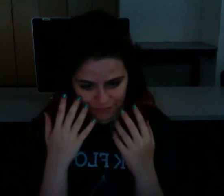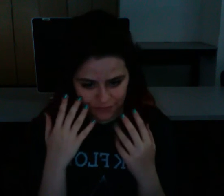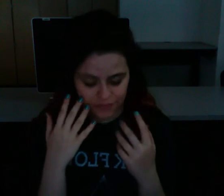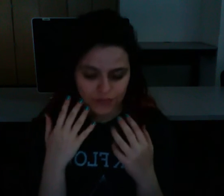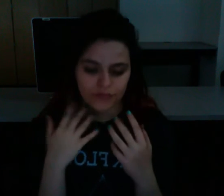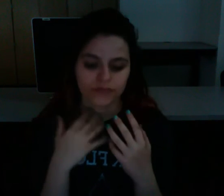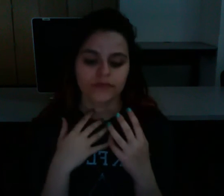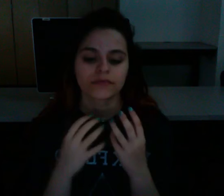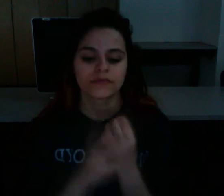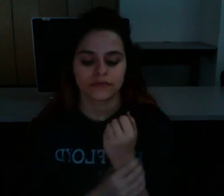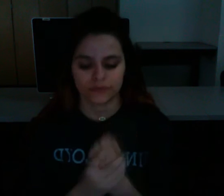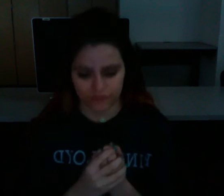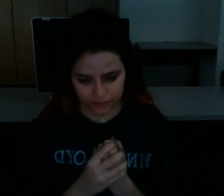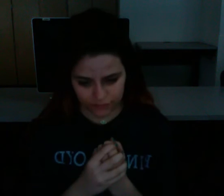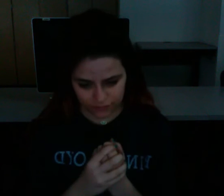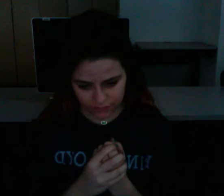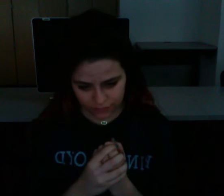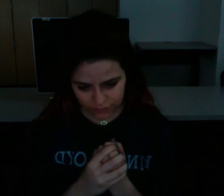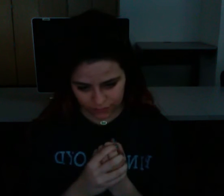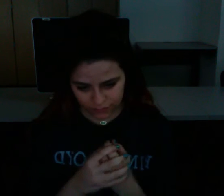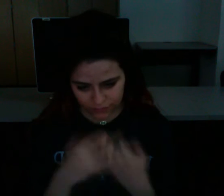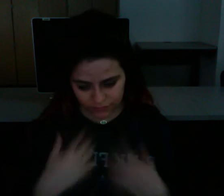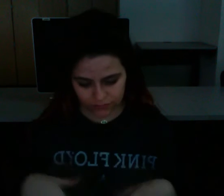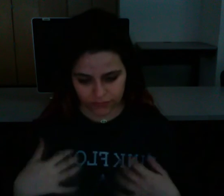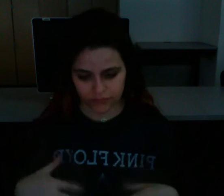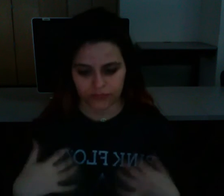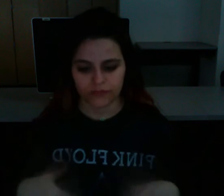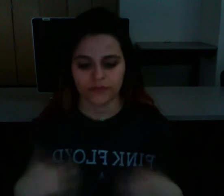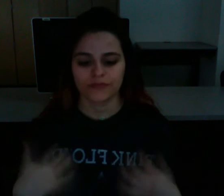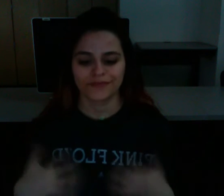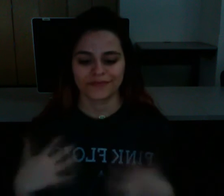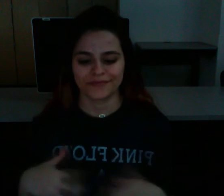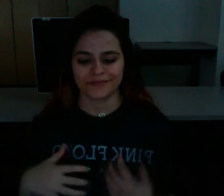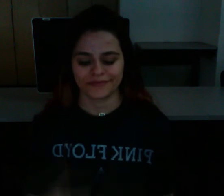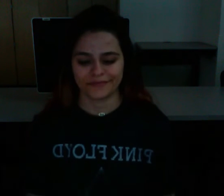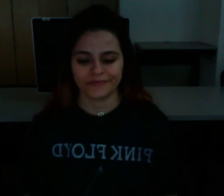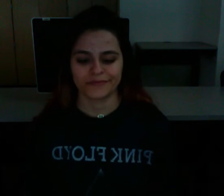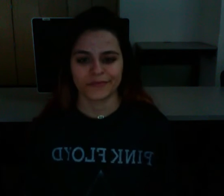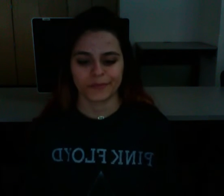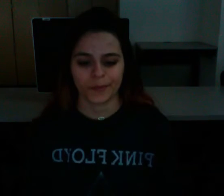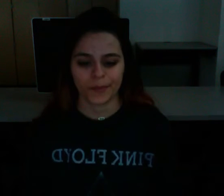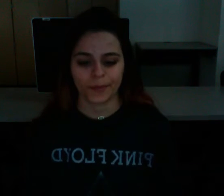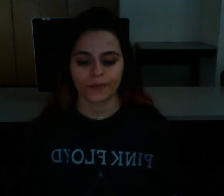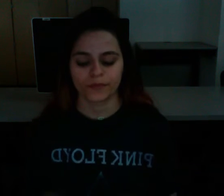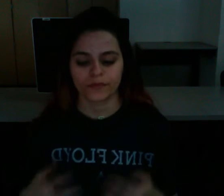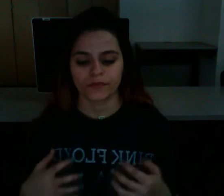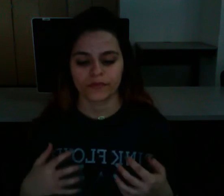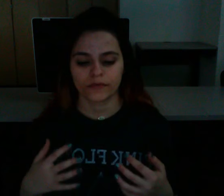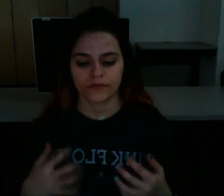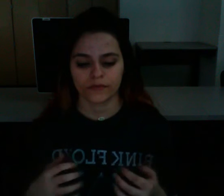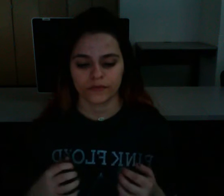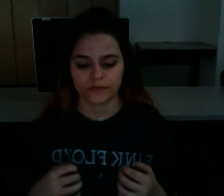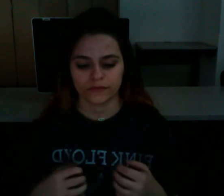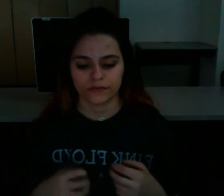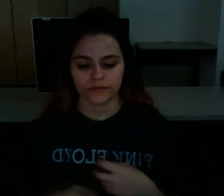options. The default is a 0.25, I should say, point, and you can also adjust the height and